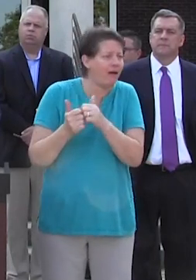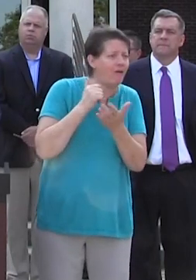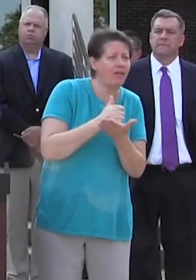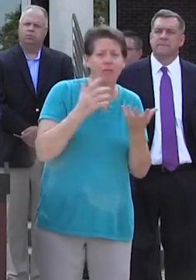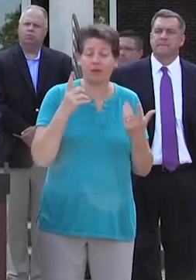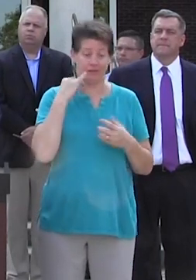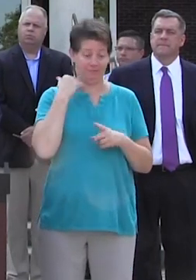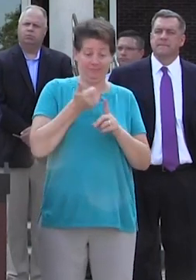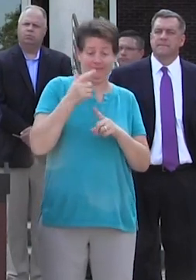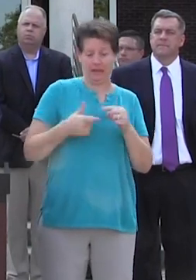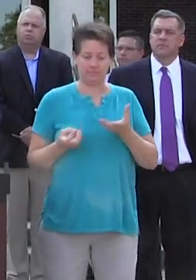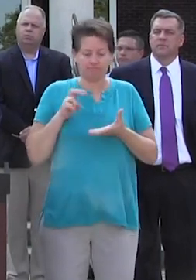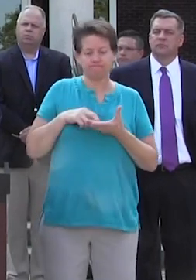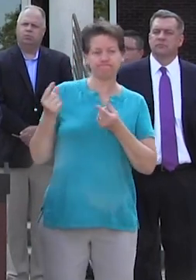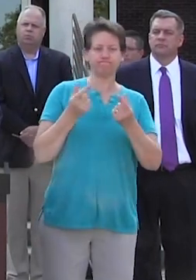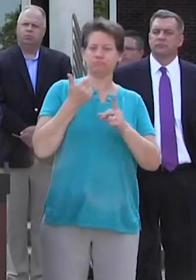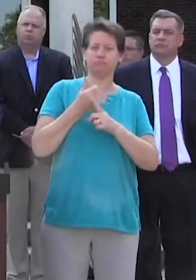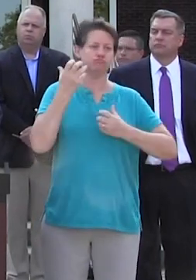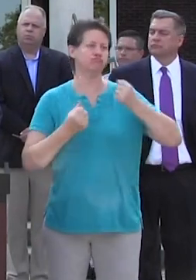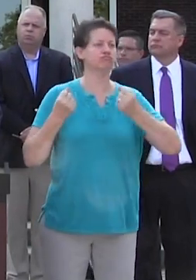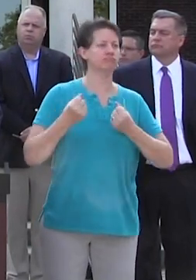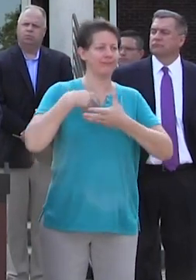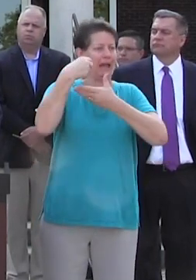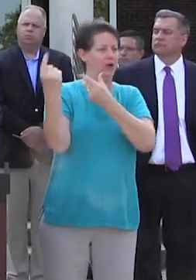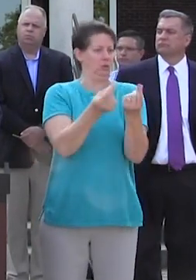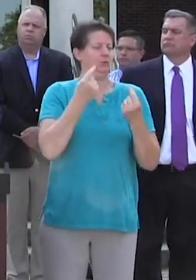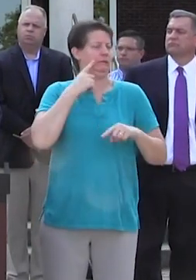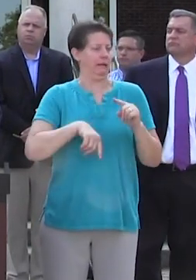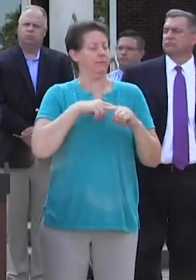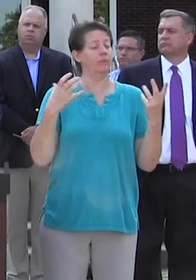up and go and do it themselves. It's